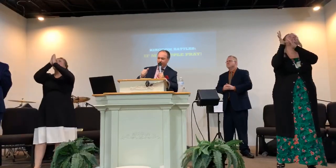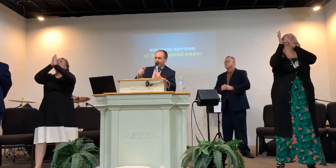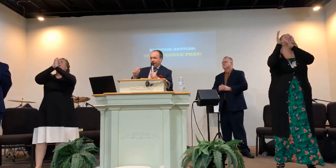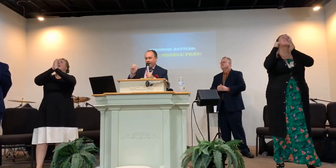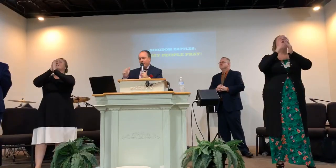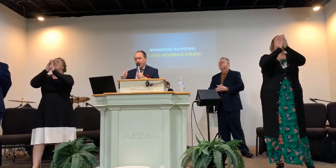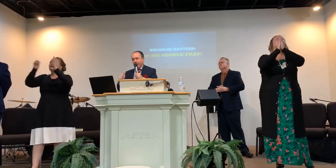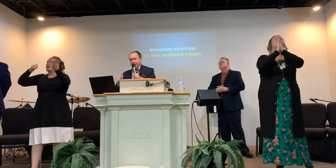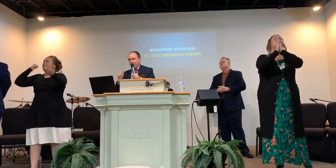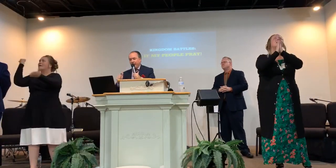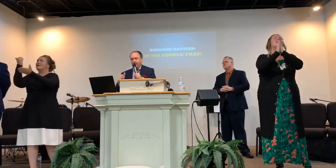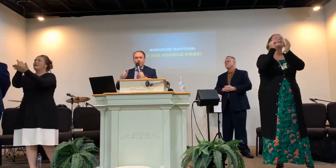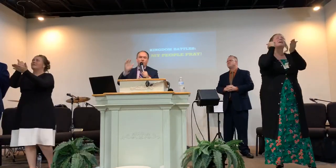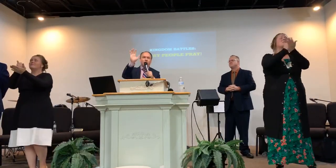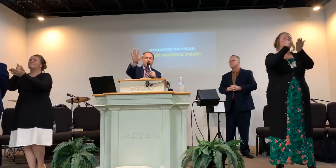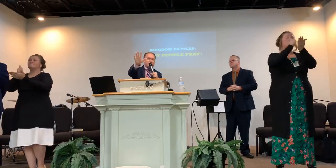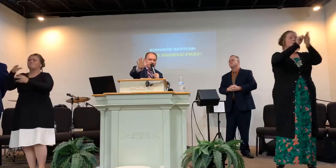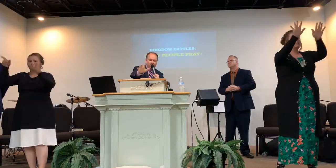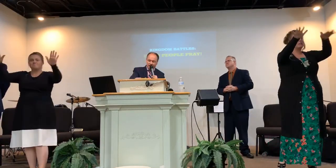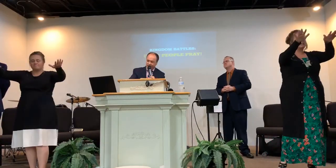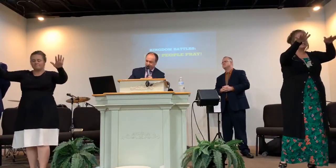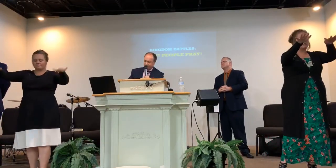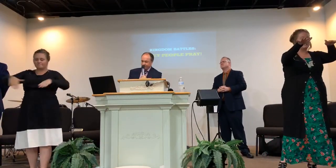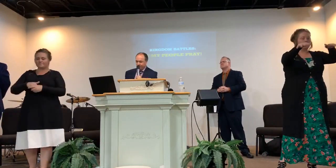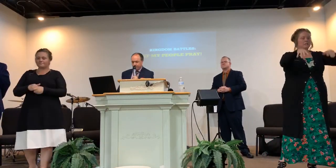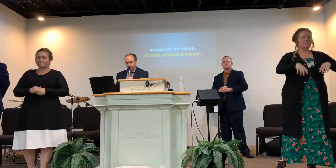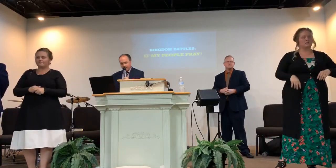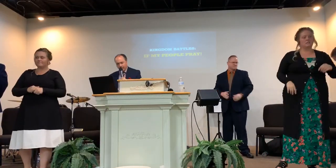pray. Amen, amen. You may be seated.